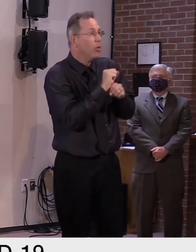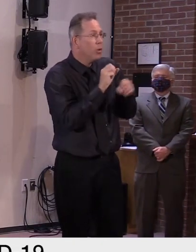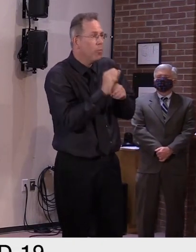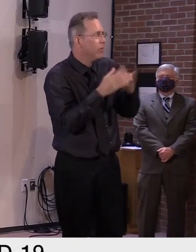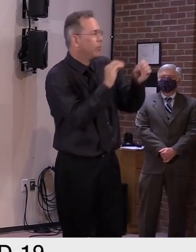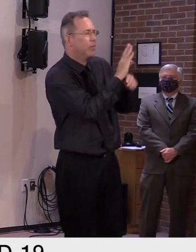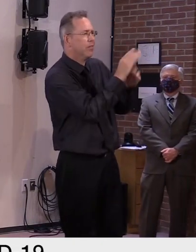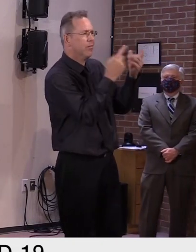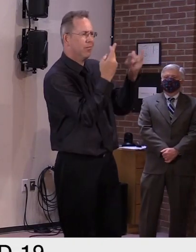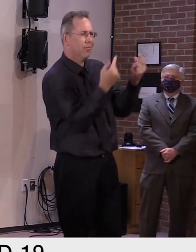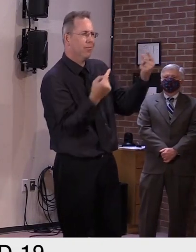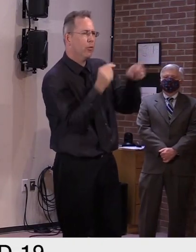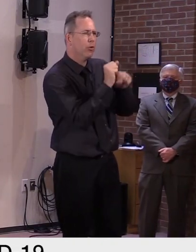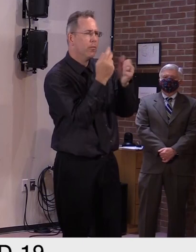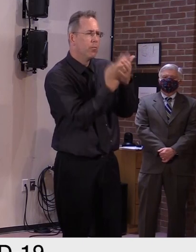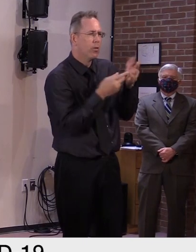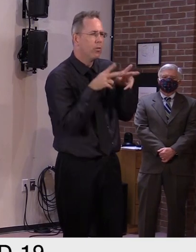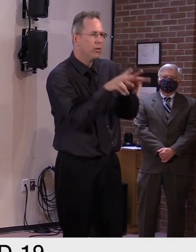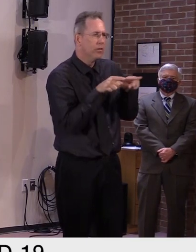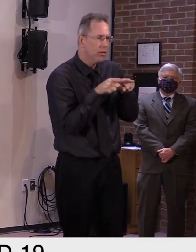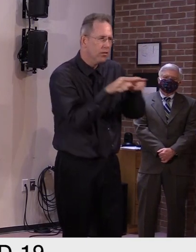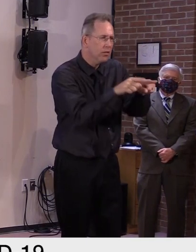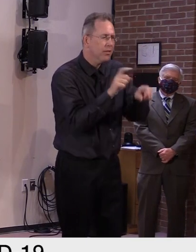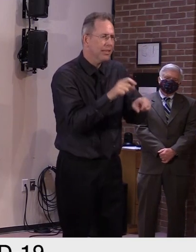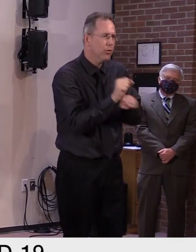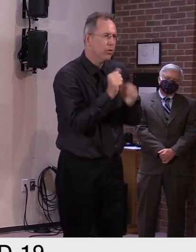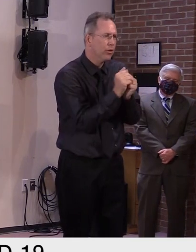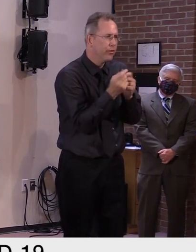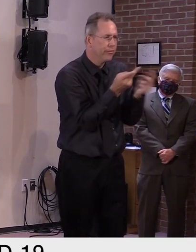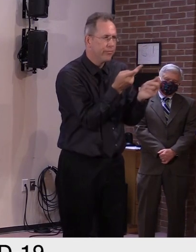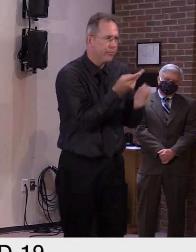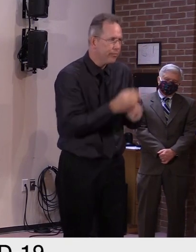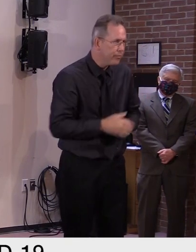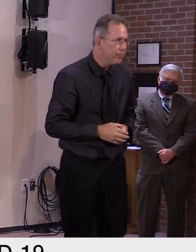All right, thank you very much. Andrew McGregor, the Caledonian Record.